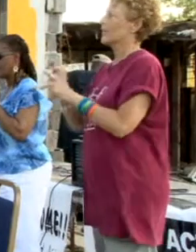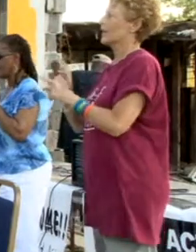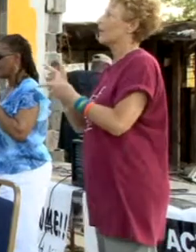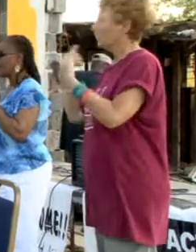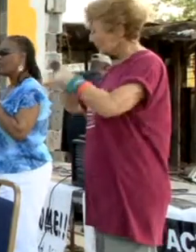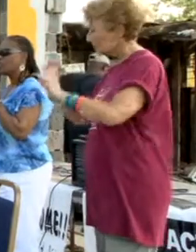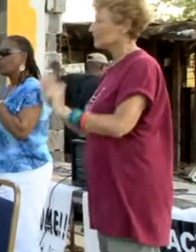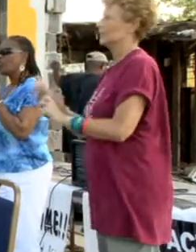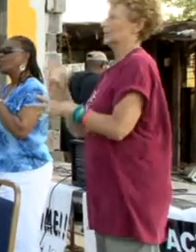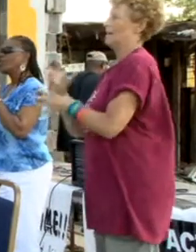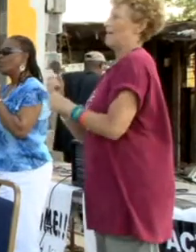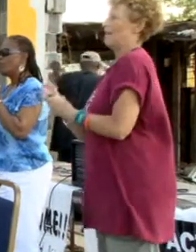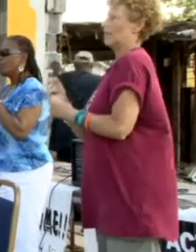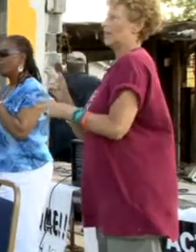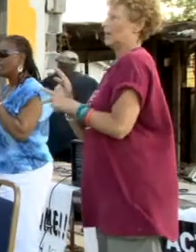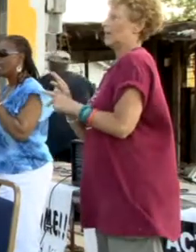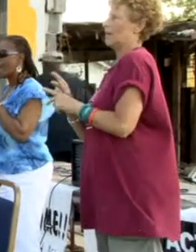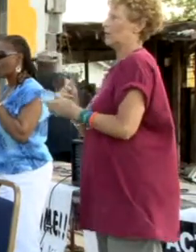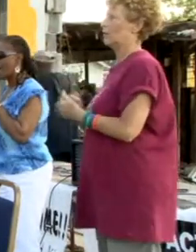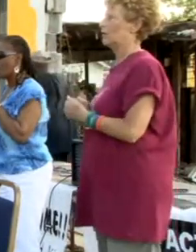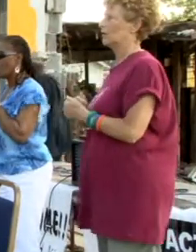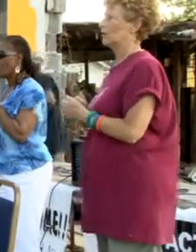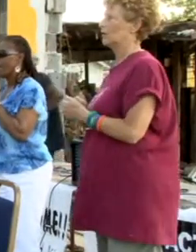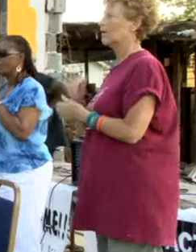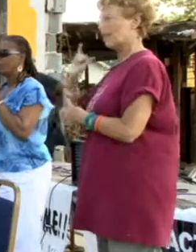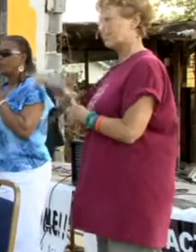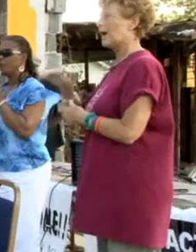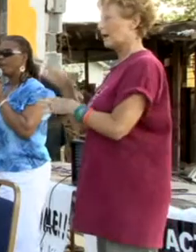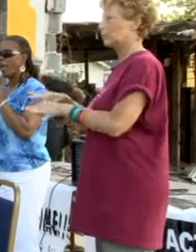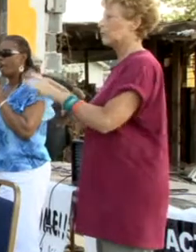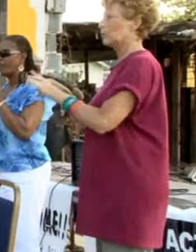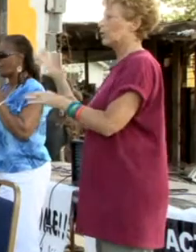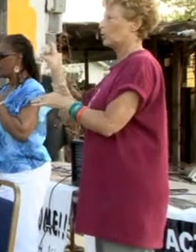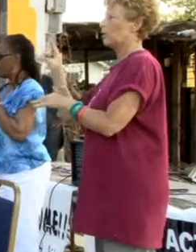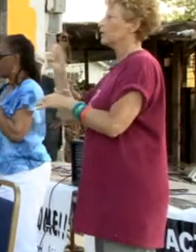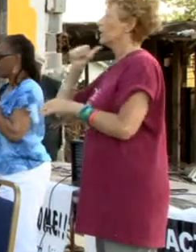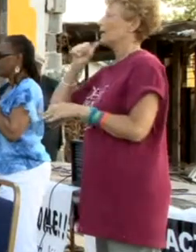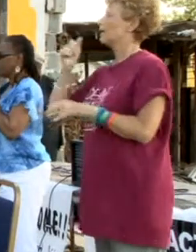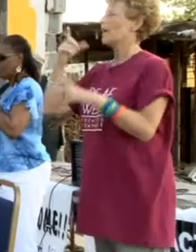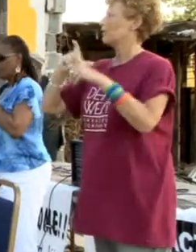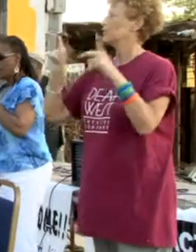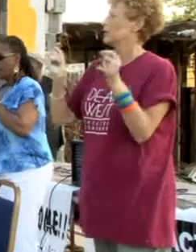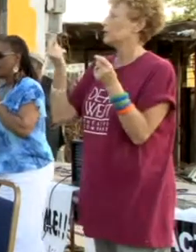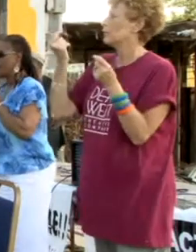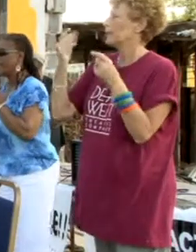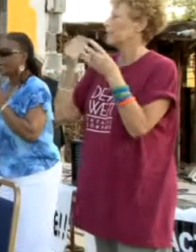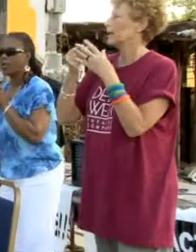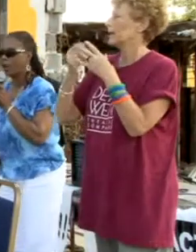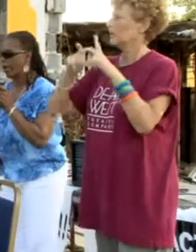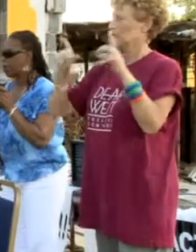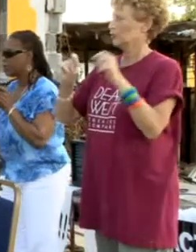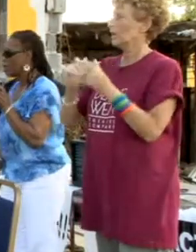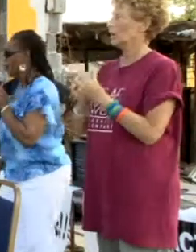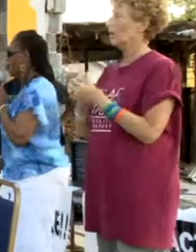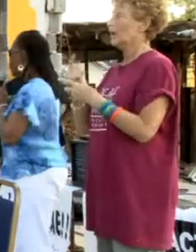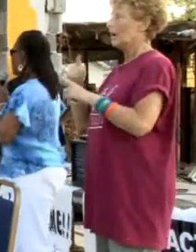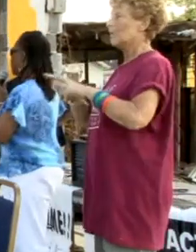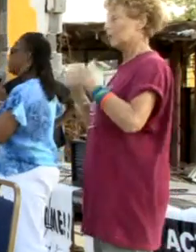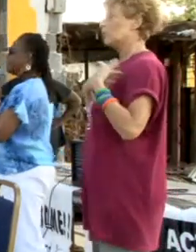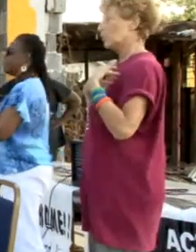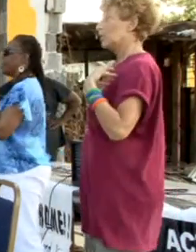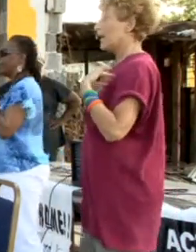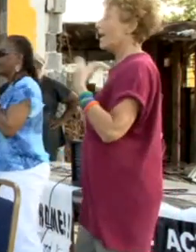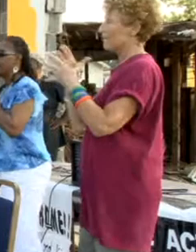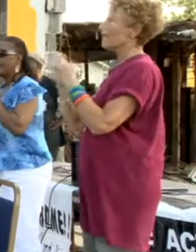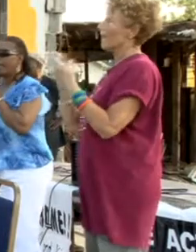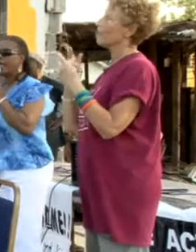still need health care. And so we are really happy now that we do have a health care in the making anyway. It's not where we want to